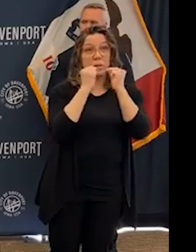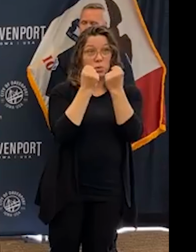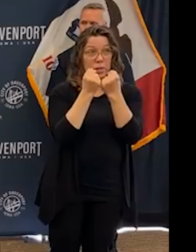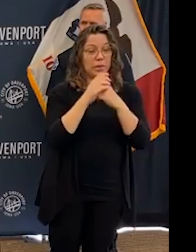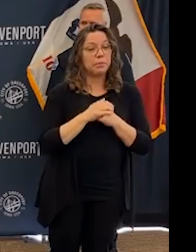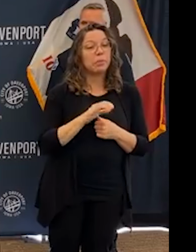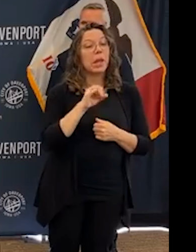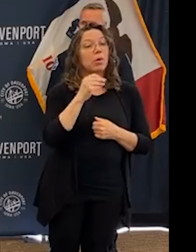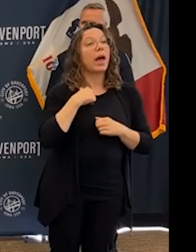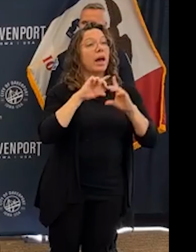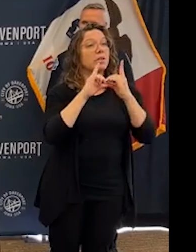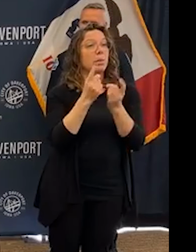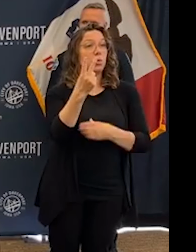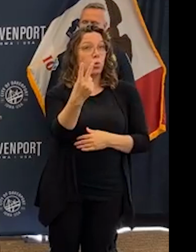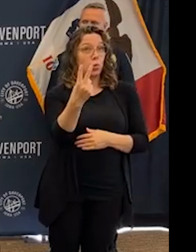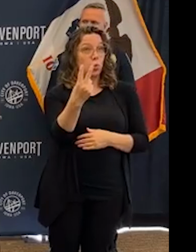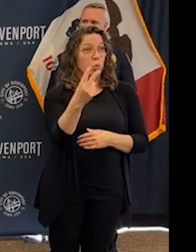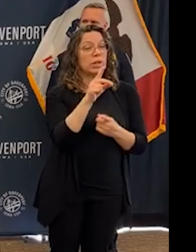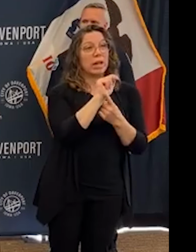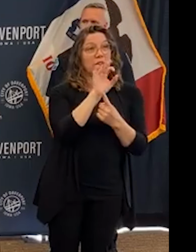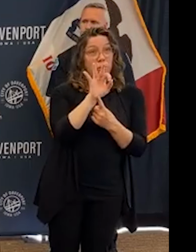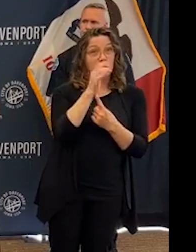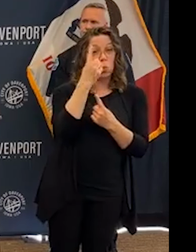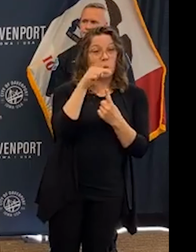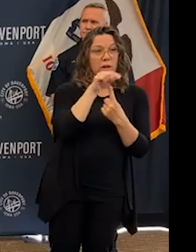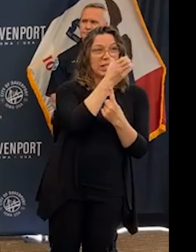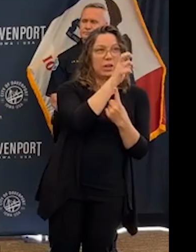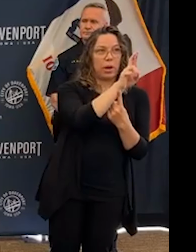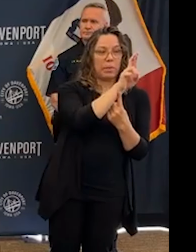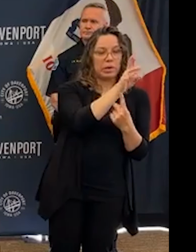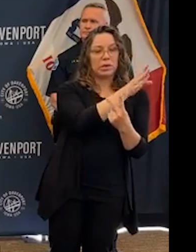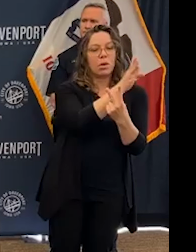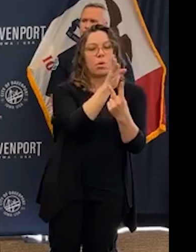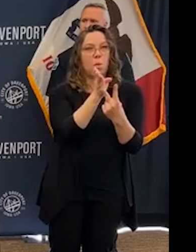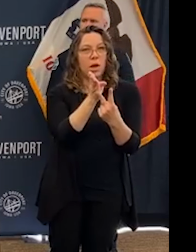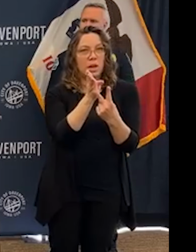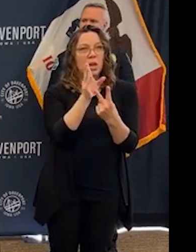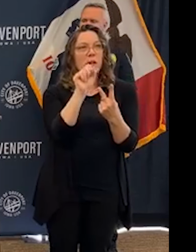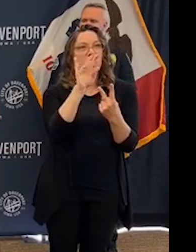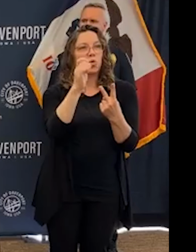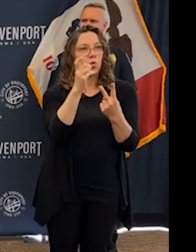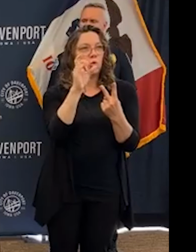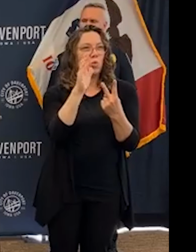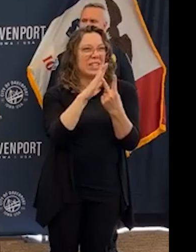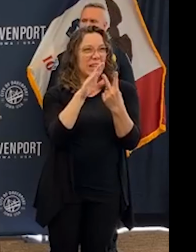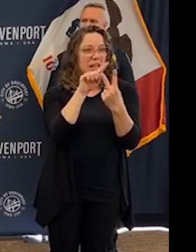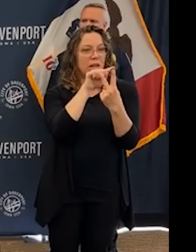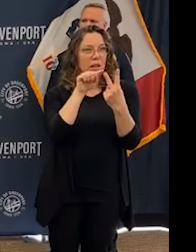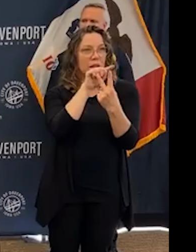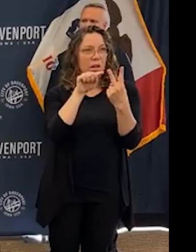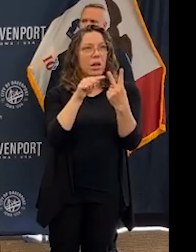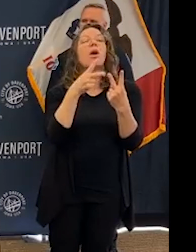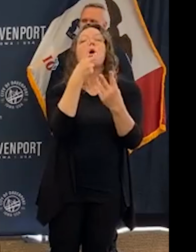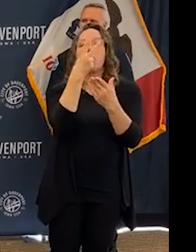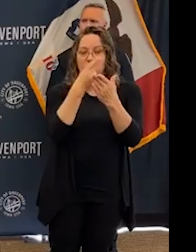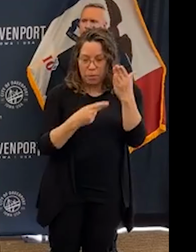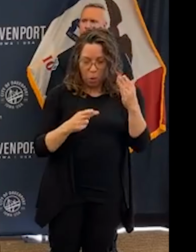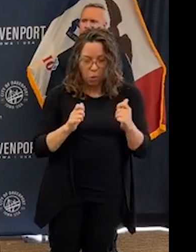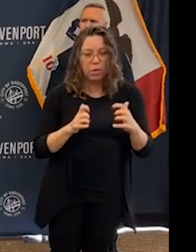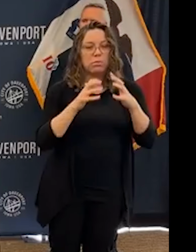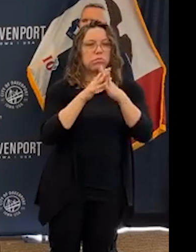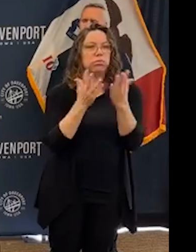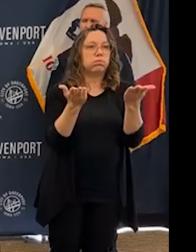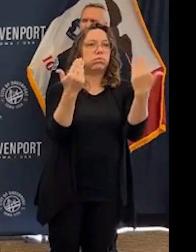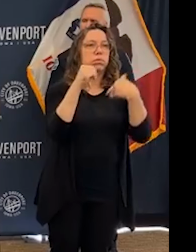two divisions of a task force team. One is based in Cedar Rapids and one is based in Sioux City. Both were mobilized yesterday as soon as